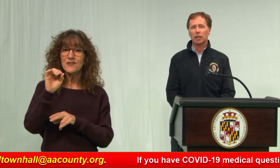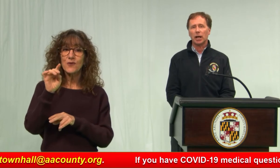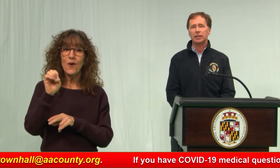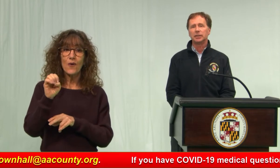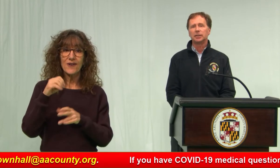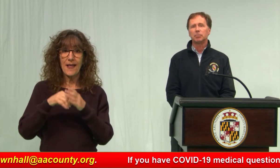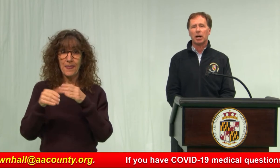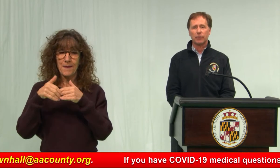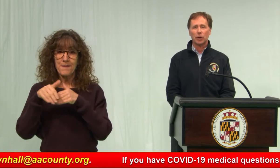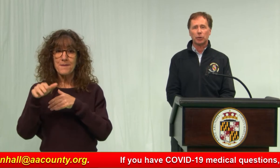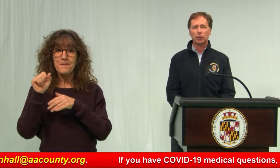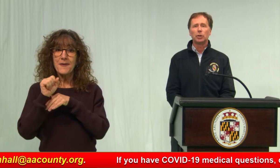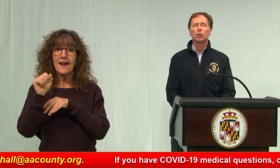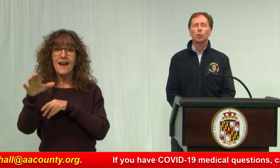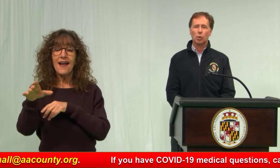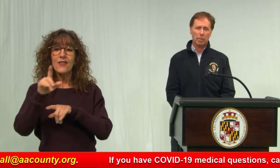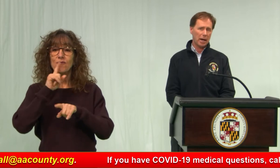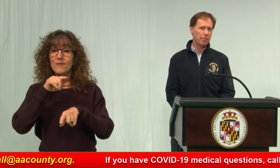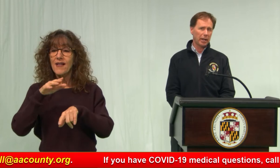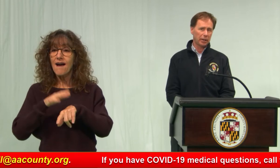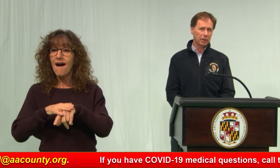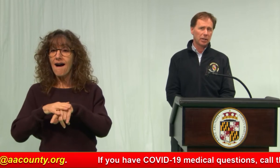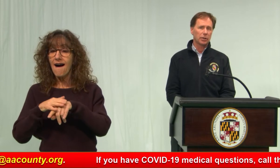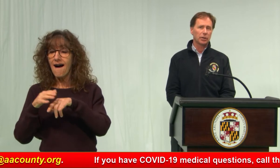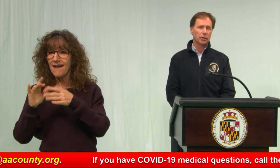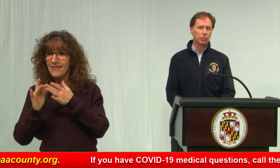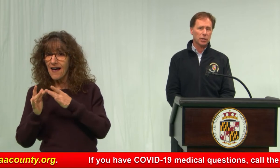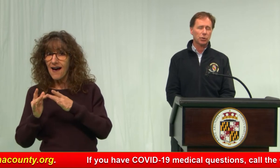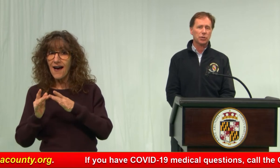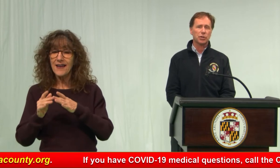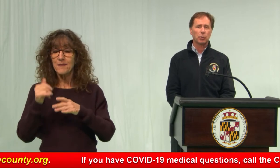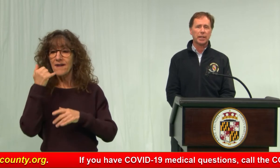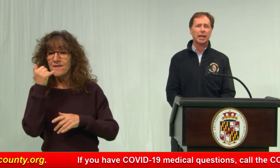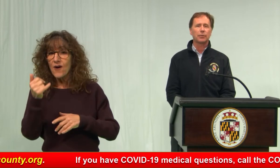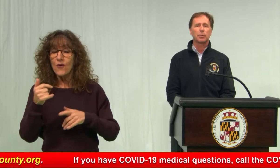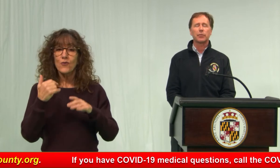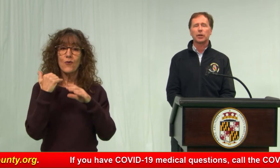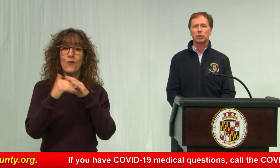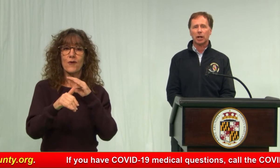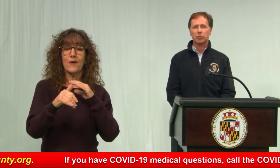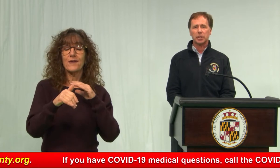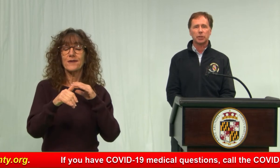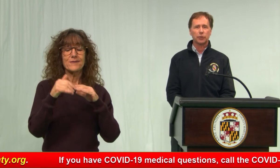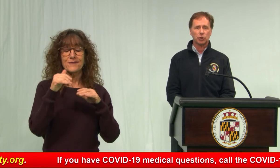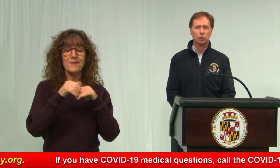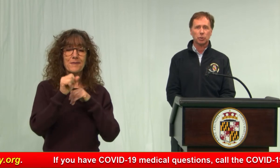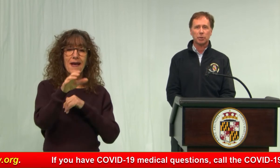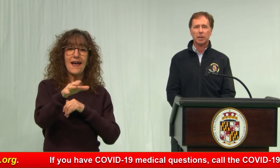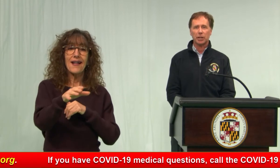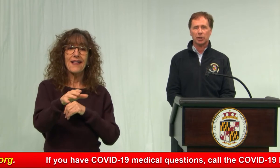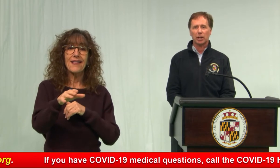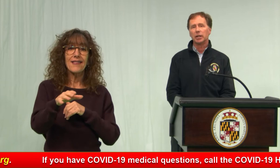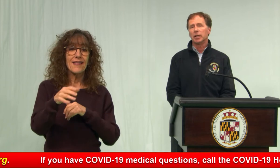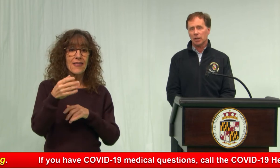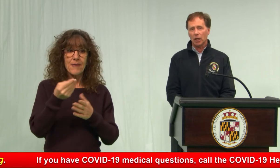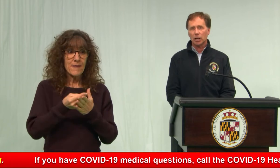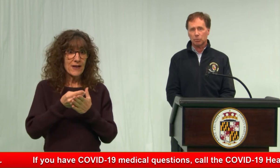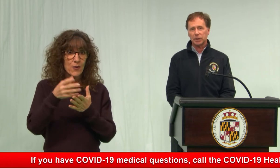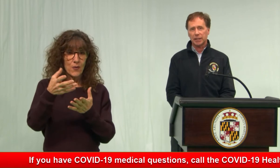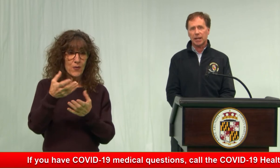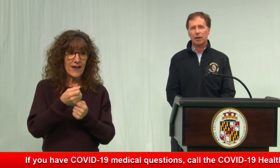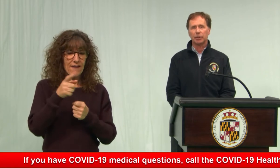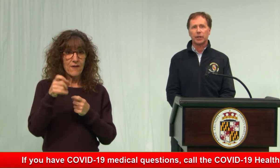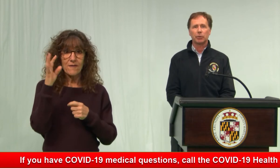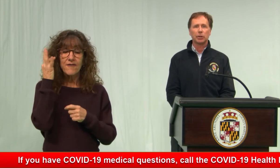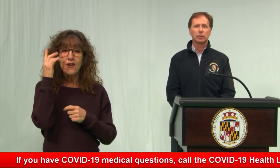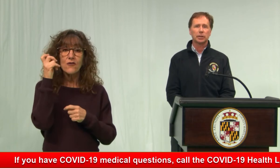either online, by phone, or by mail. The resources that we get from the federal government in the future will depend on a